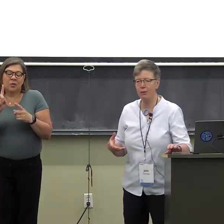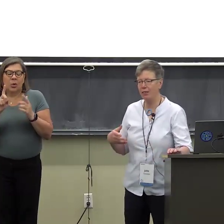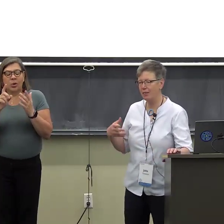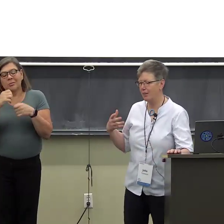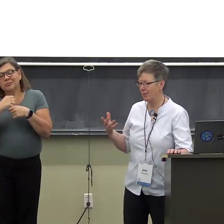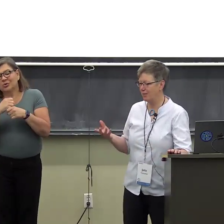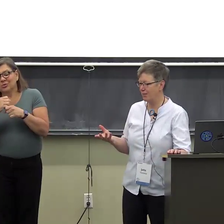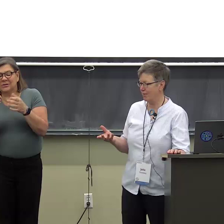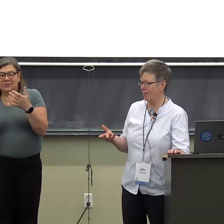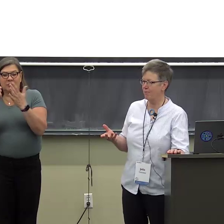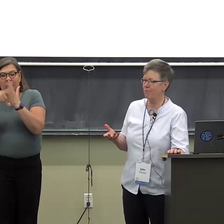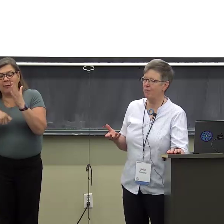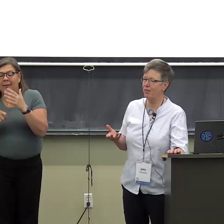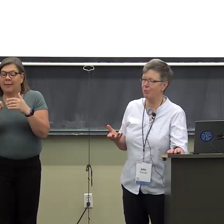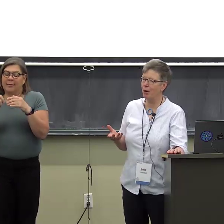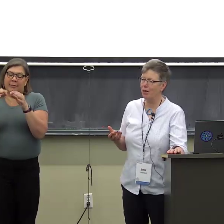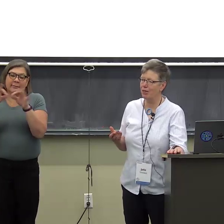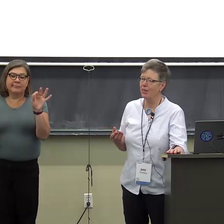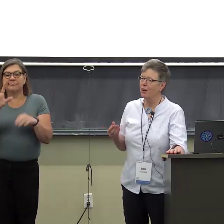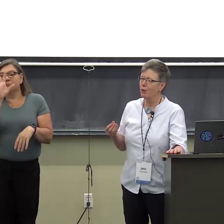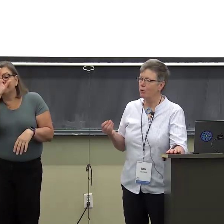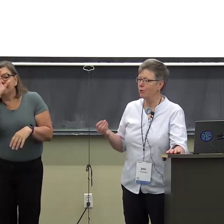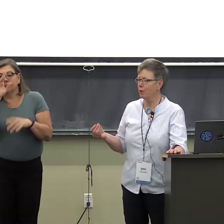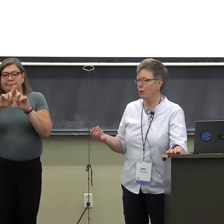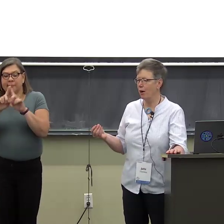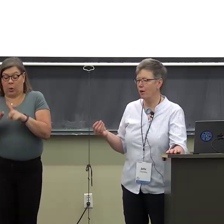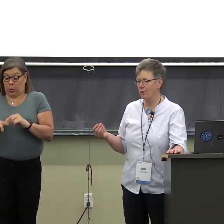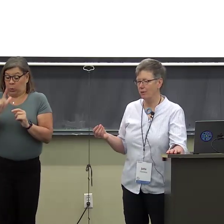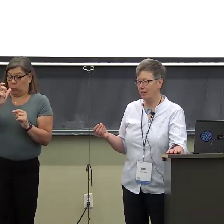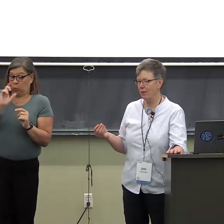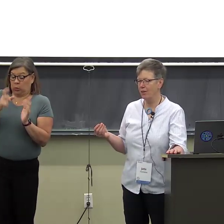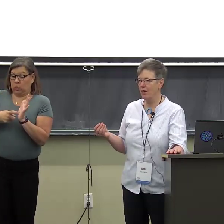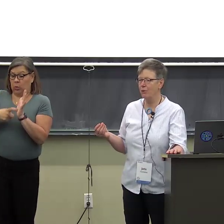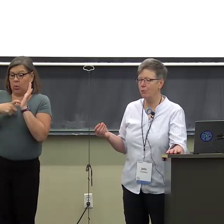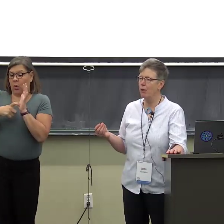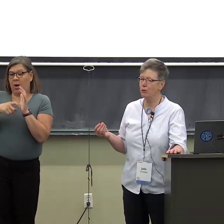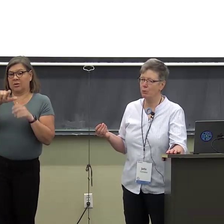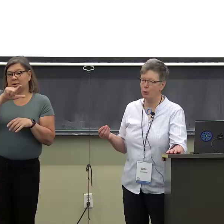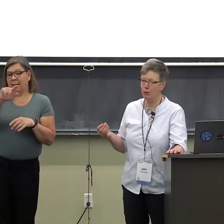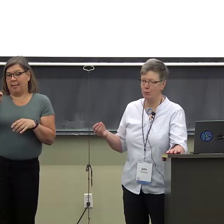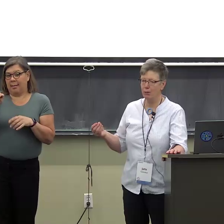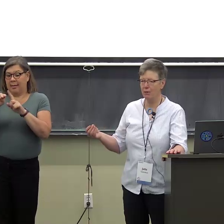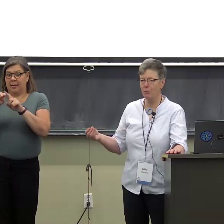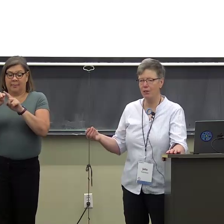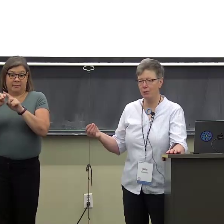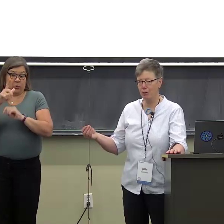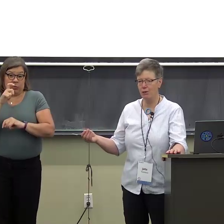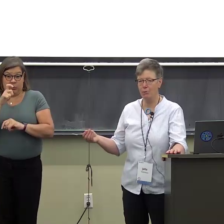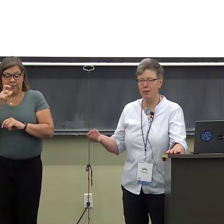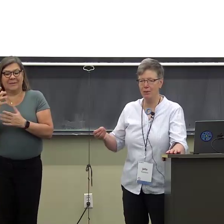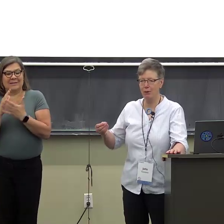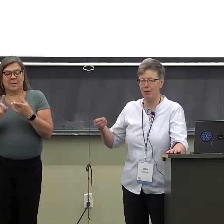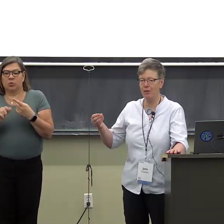and speaking and various products, who would require large language models the most, it would be somebody